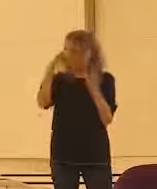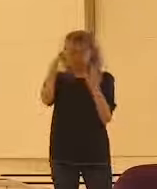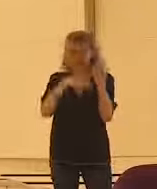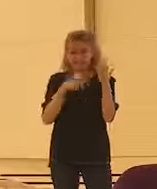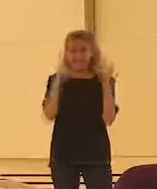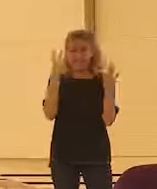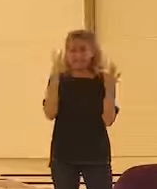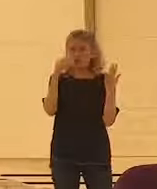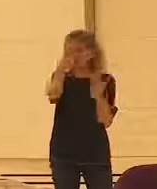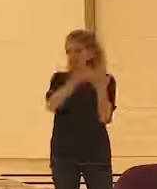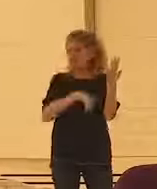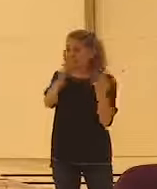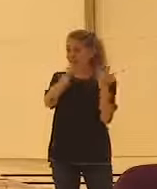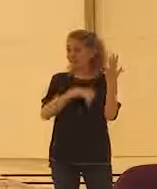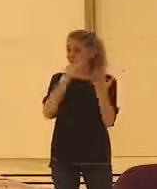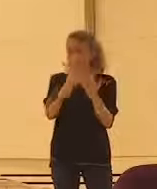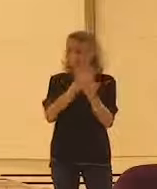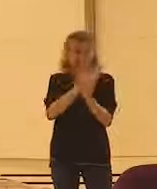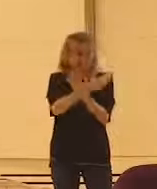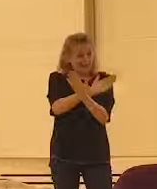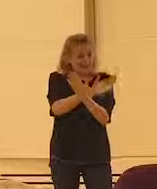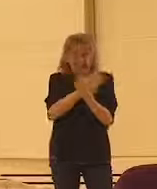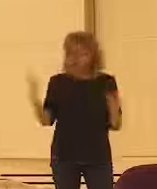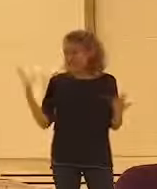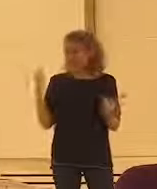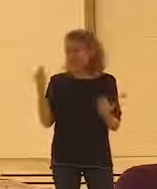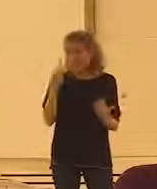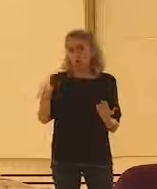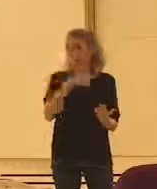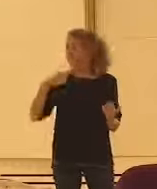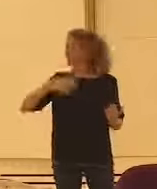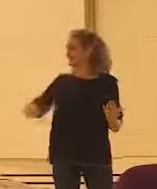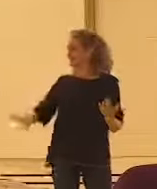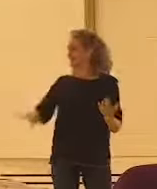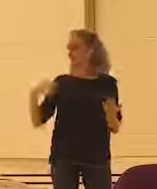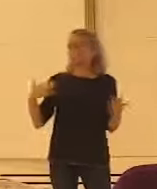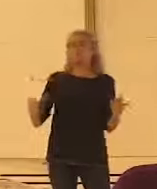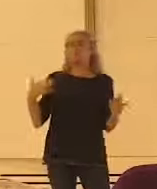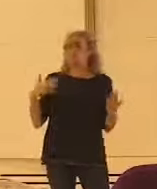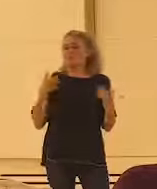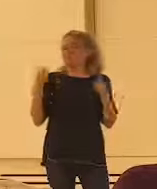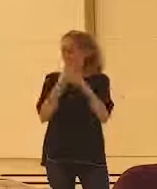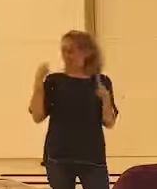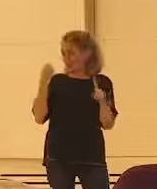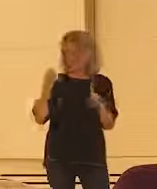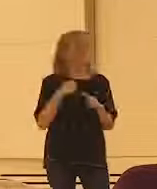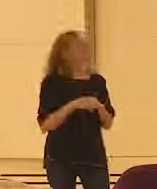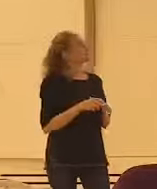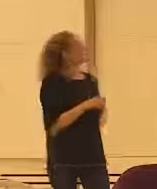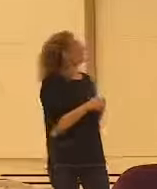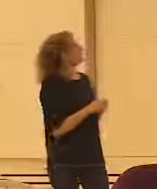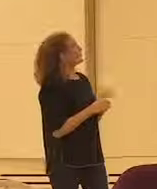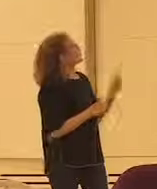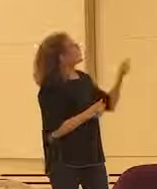saying, it's really detailed. So there's 30 pages of really clear information, what we need to do, which is great.